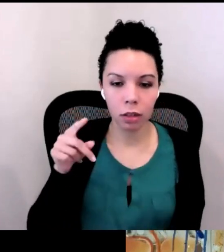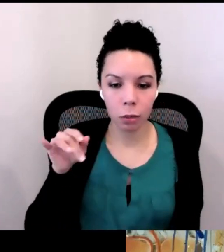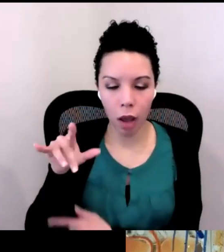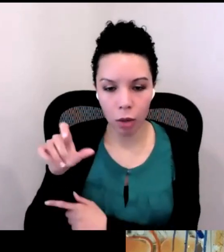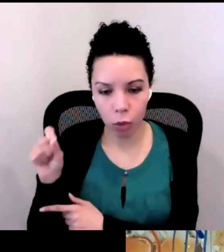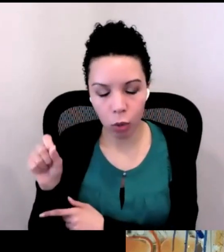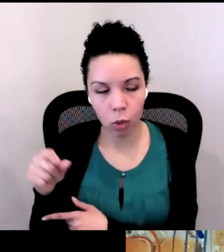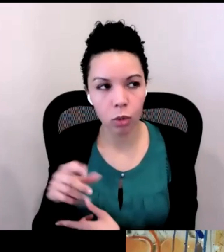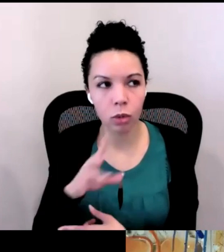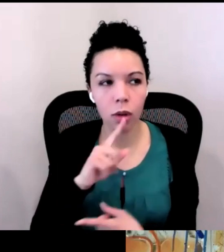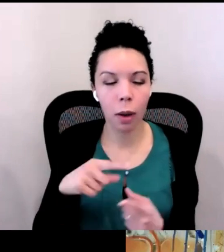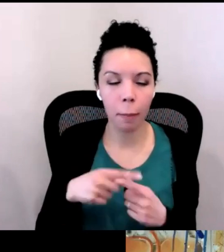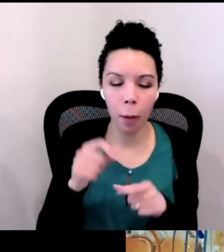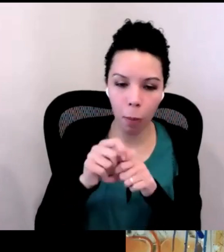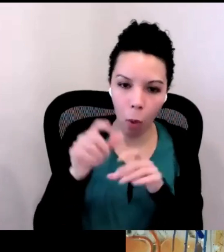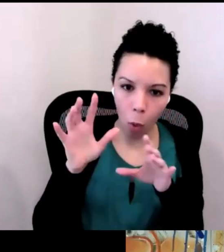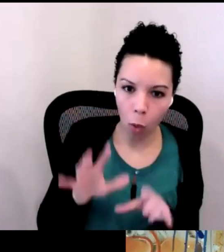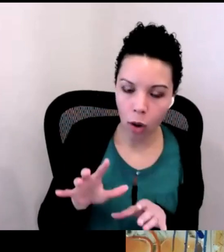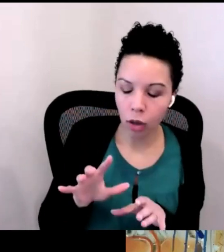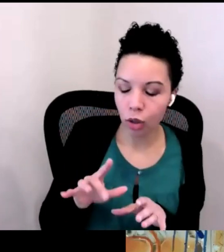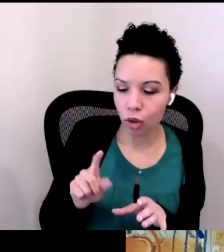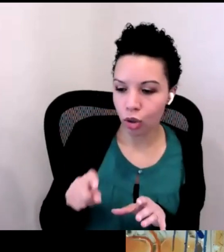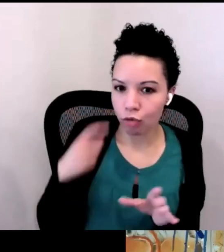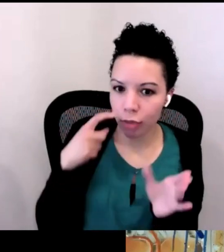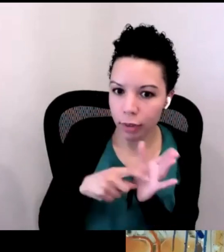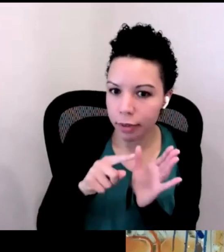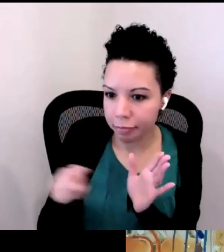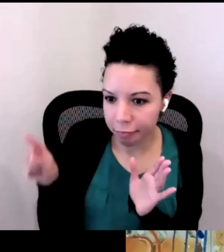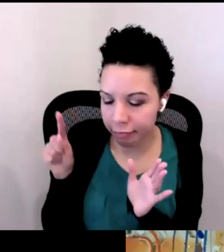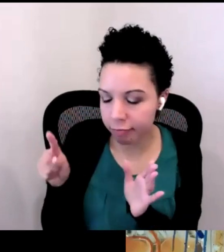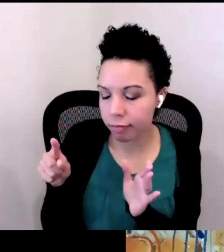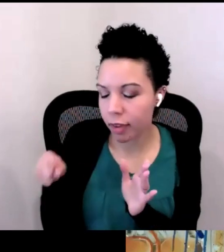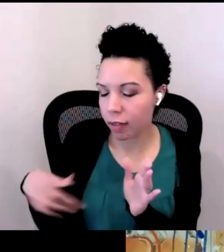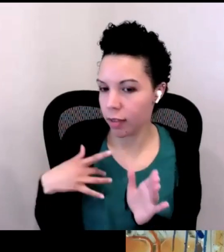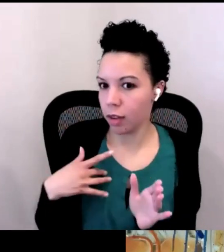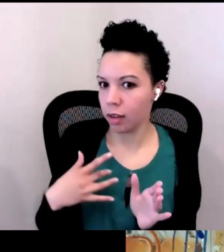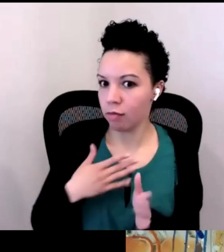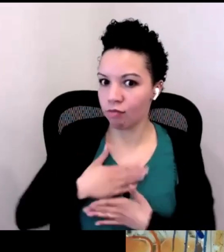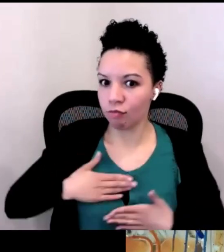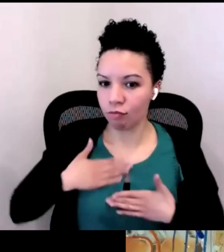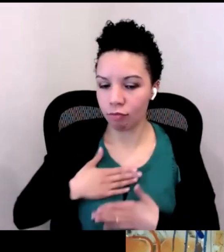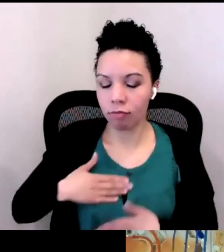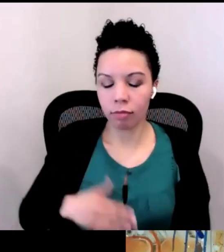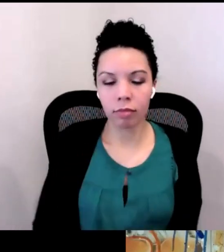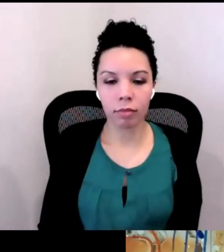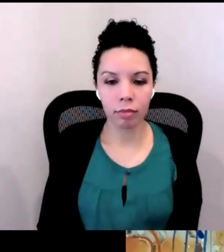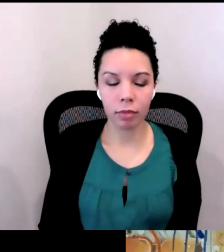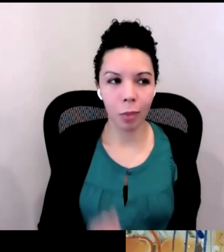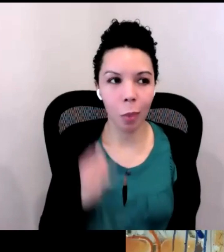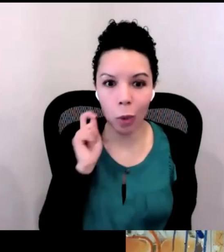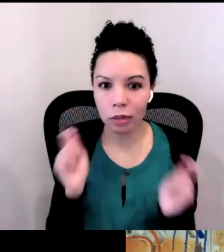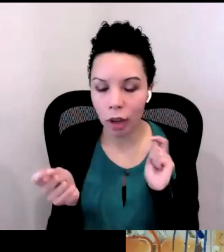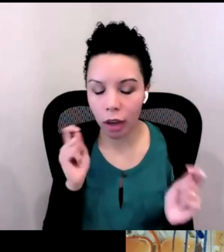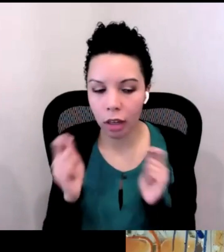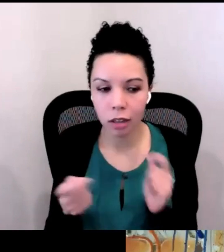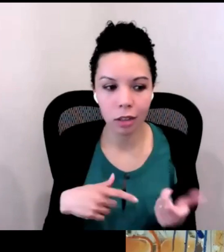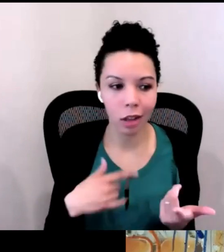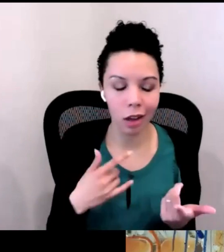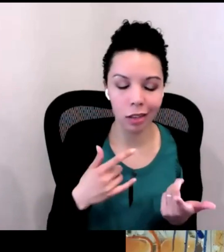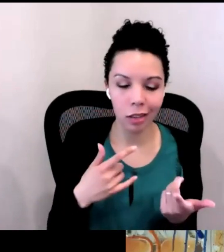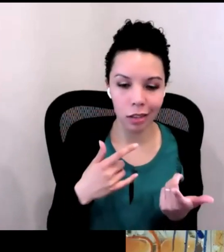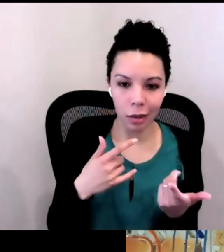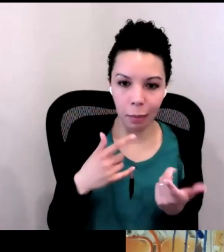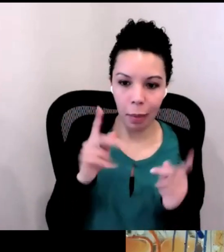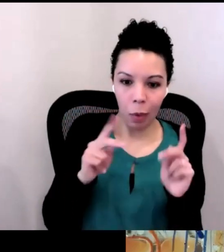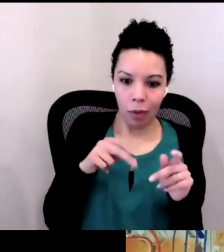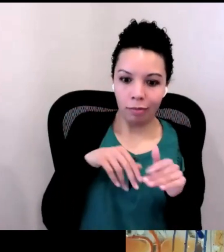out and make them feel appreciated. You want to talk about any changes, whether you're doing curbside pickup because of COVID or,